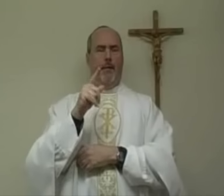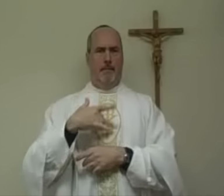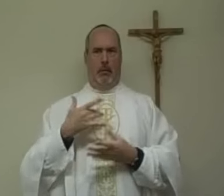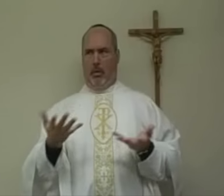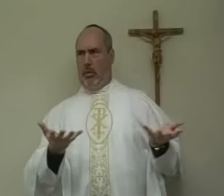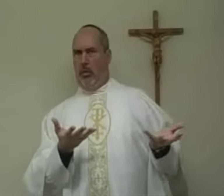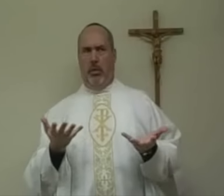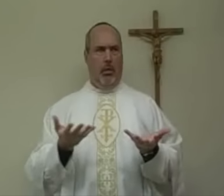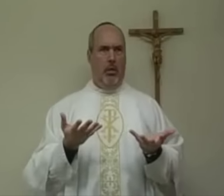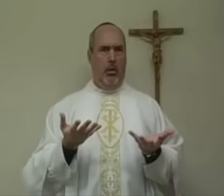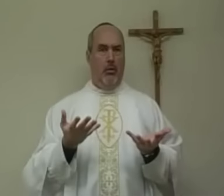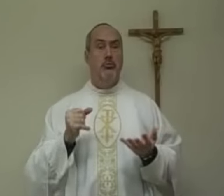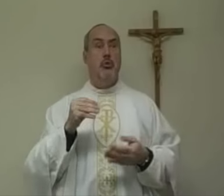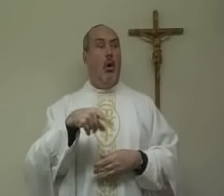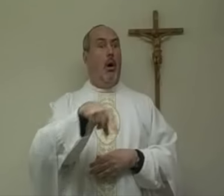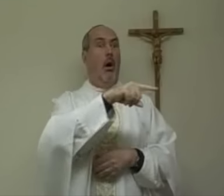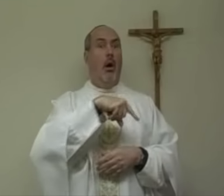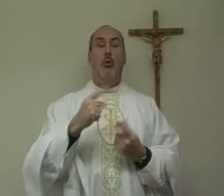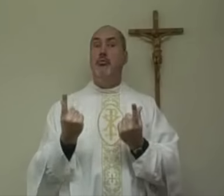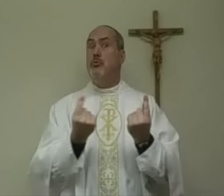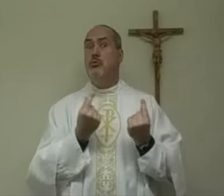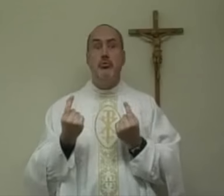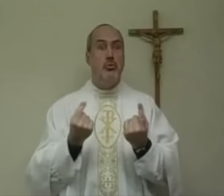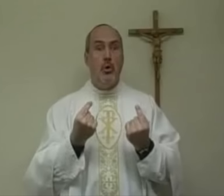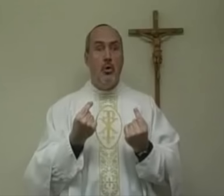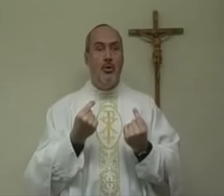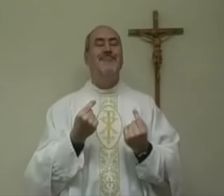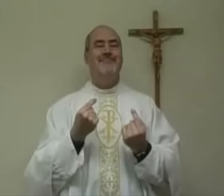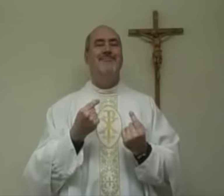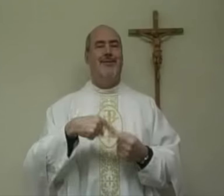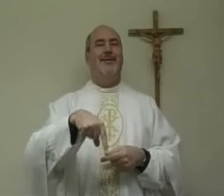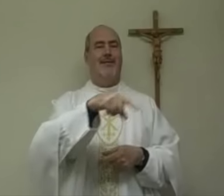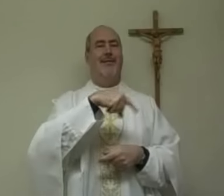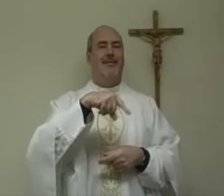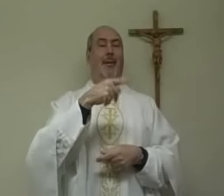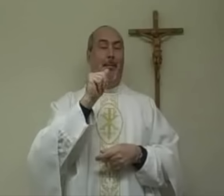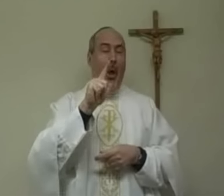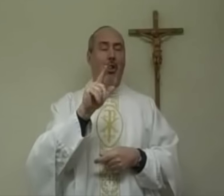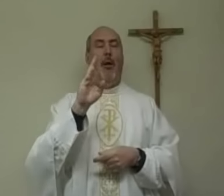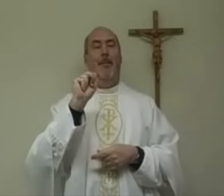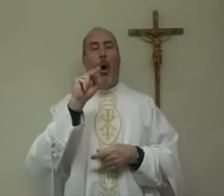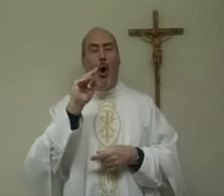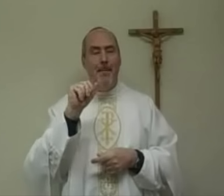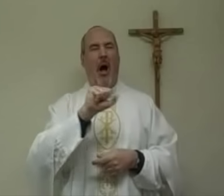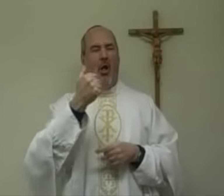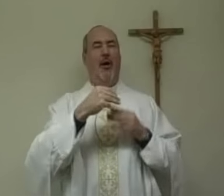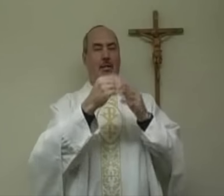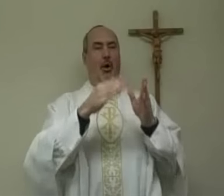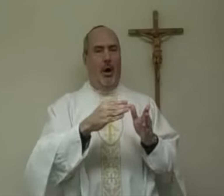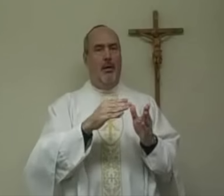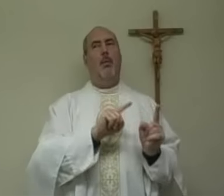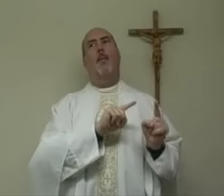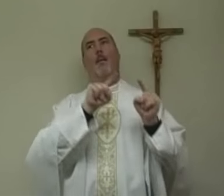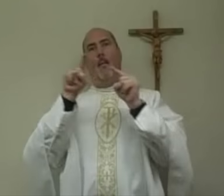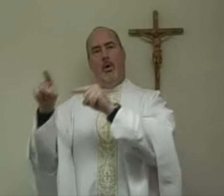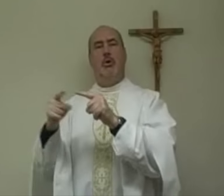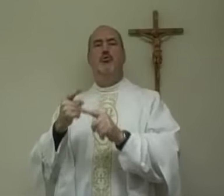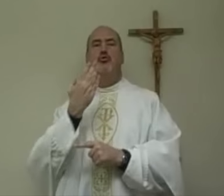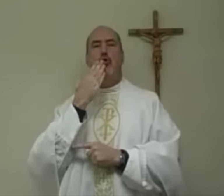circumcised according to Jewish law. But Paul wasn't sure what to do, so he went with